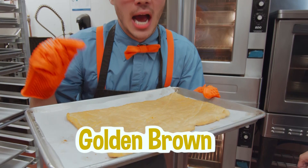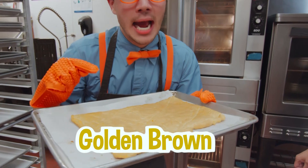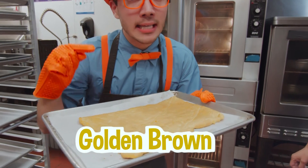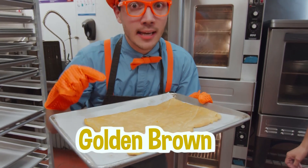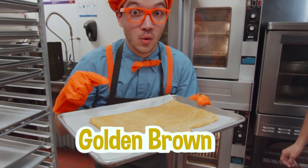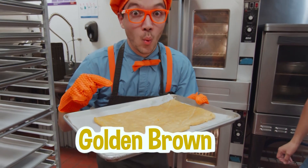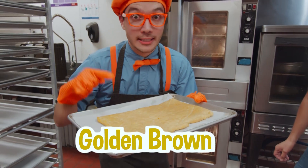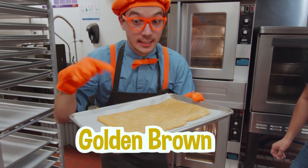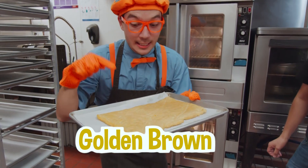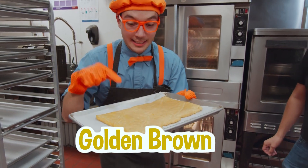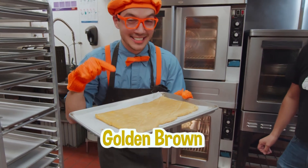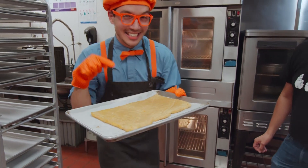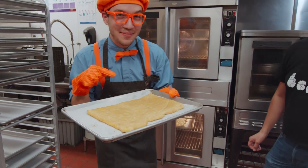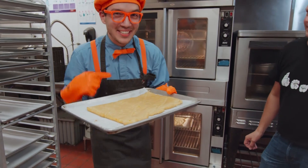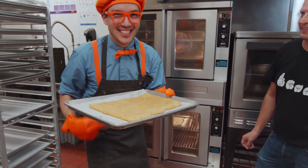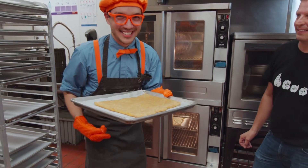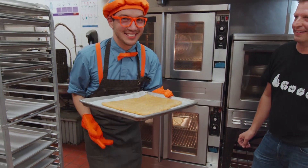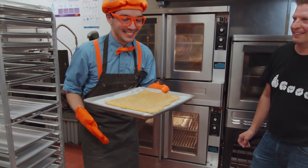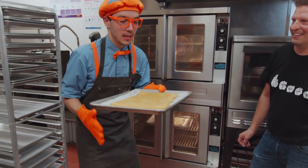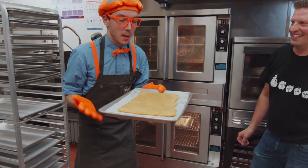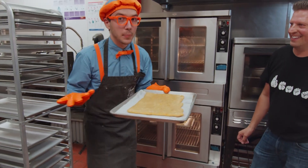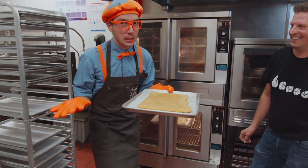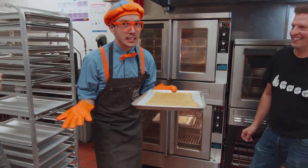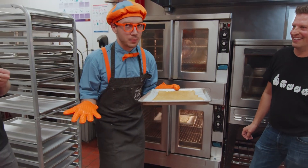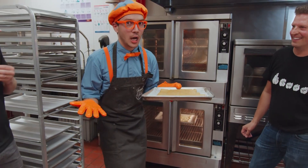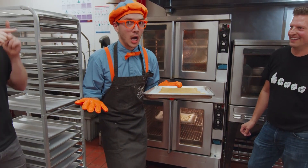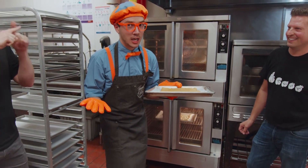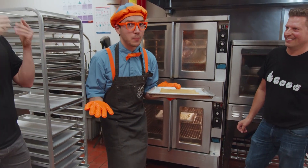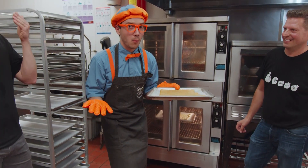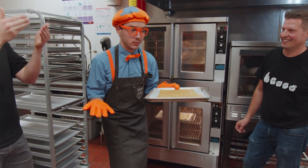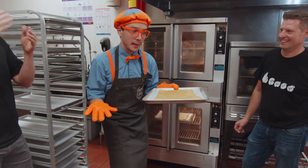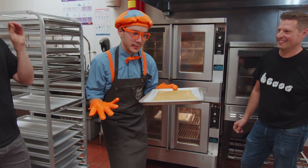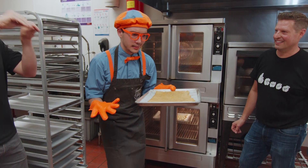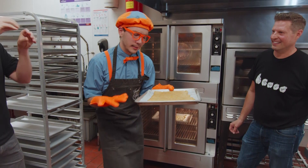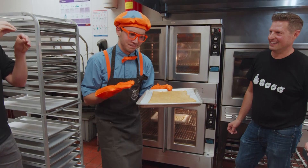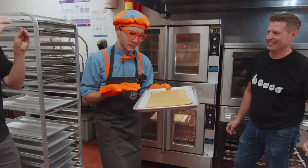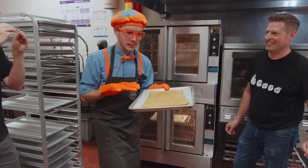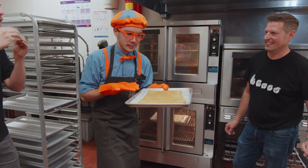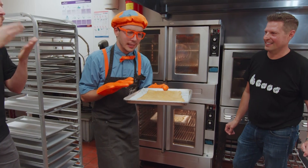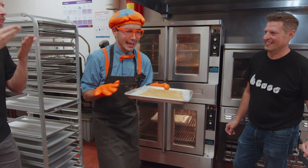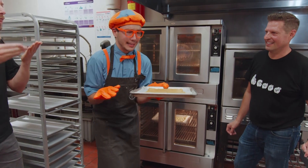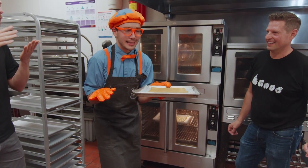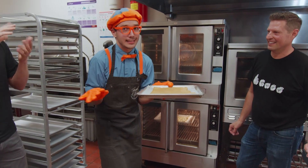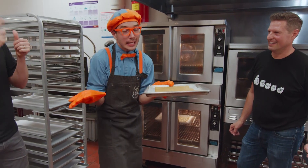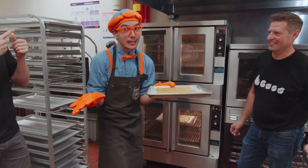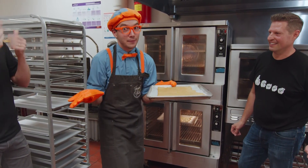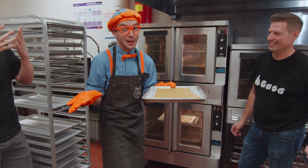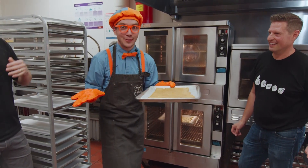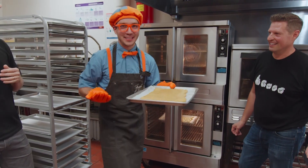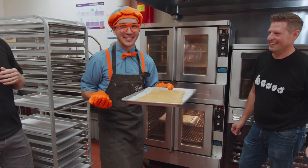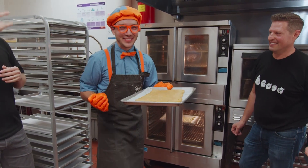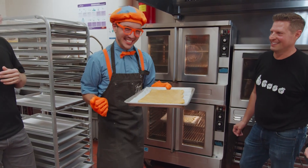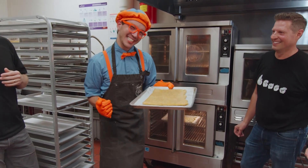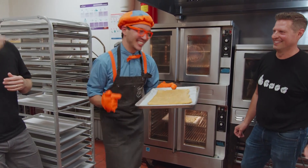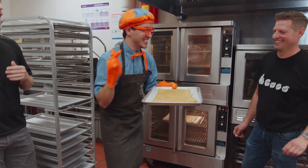I can't wait to eat this yummy crust! But let's put a couple more toppings on it, because it could taste even